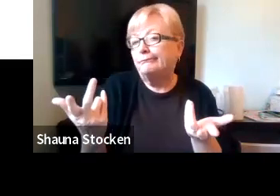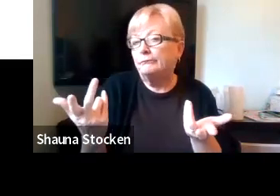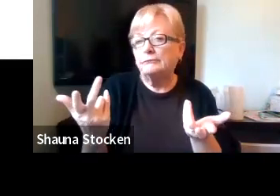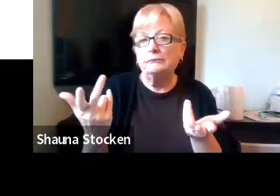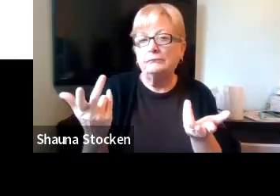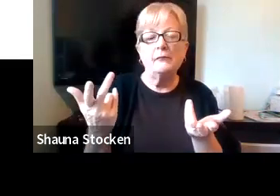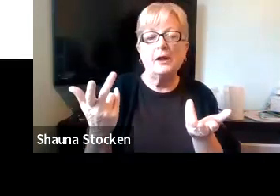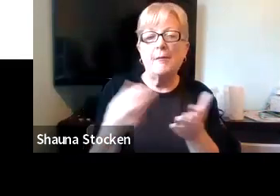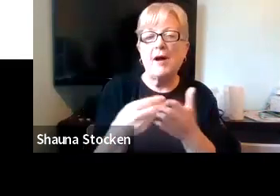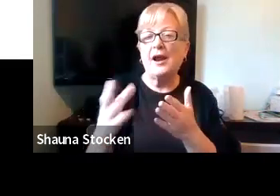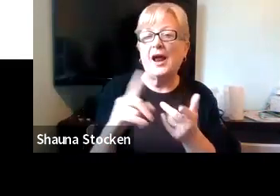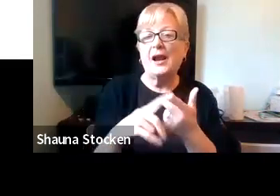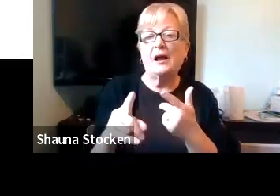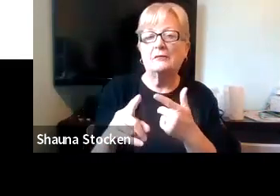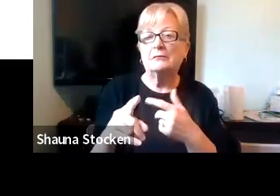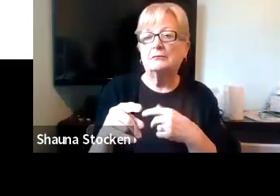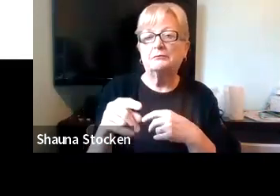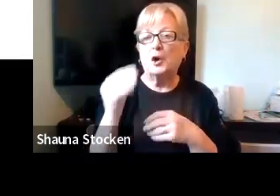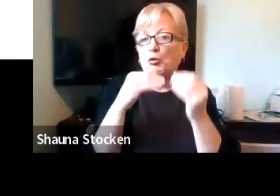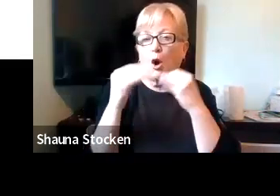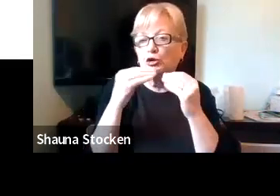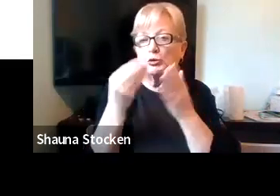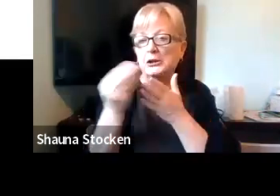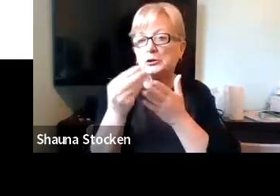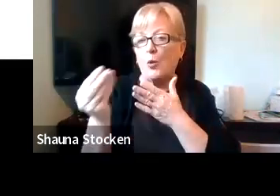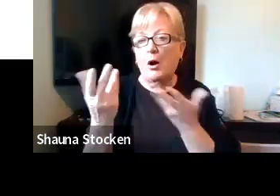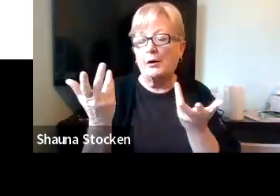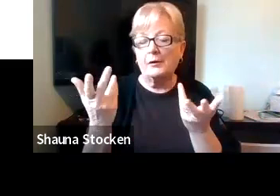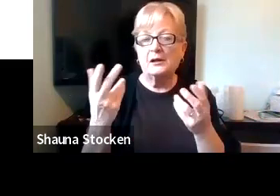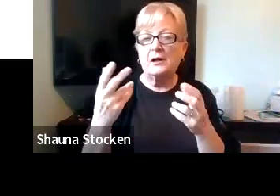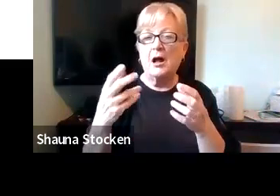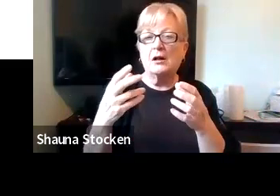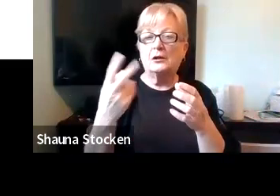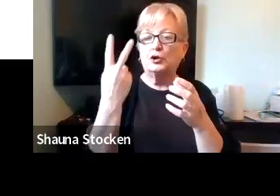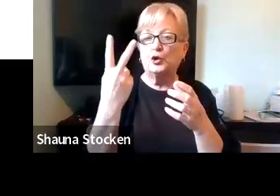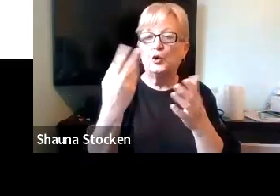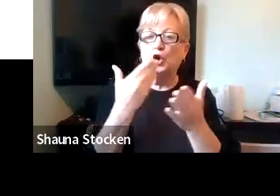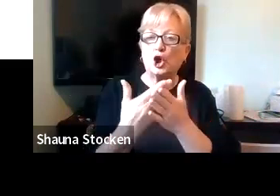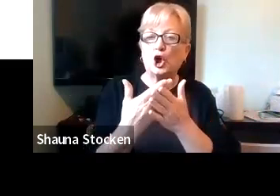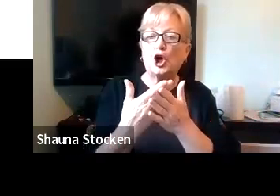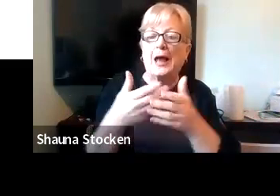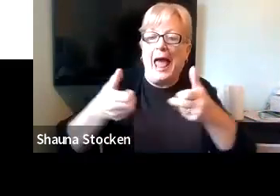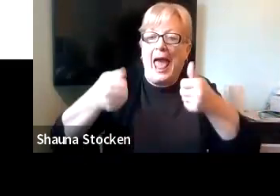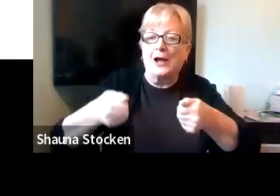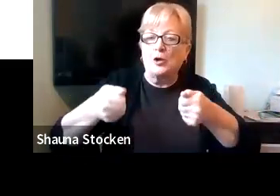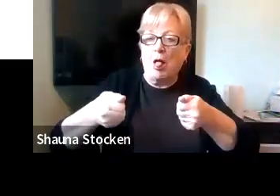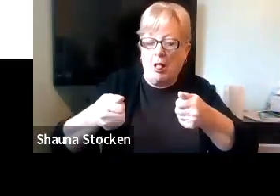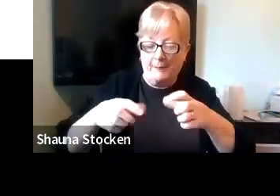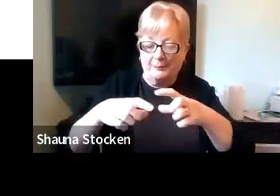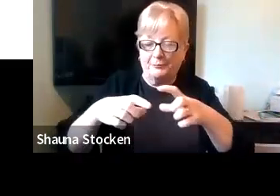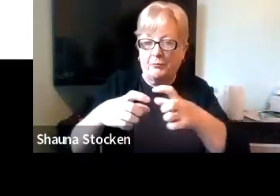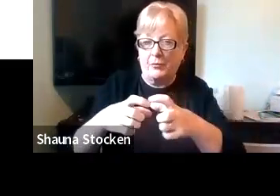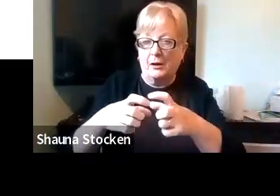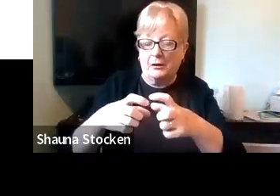a grocery store. It has two pretty durable handles on either side